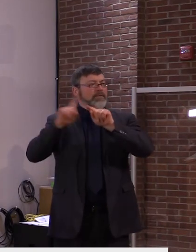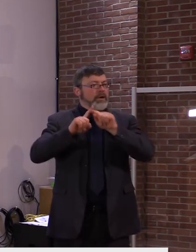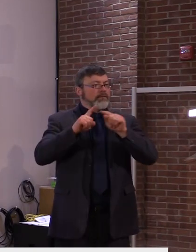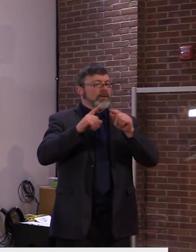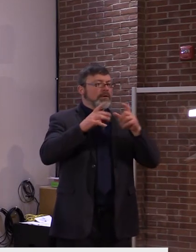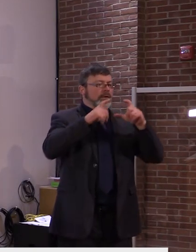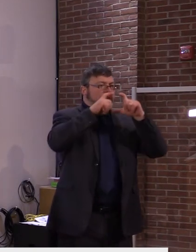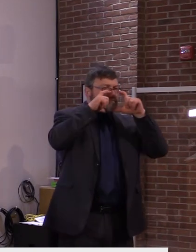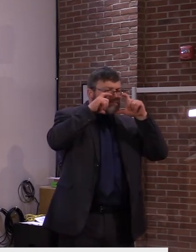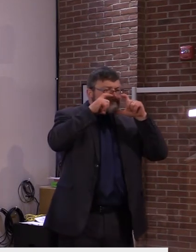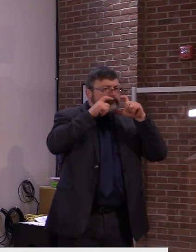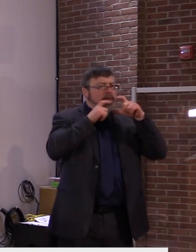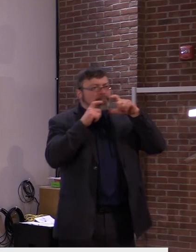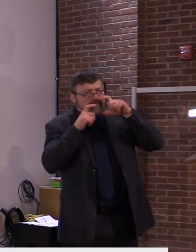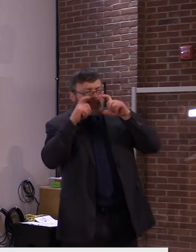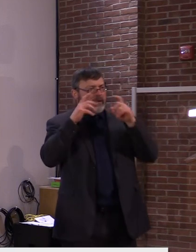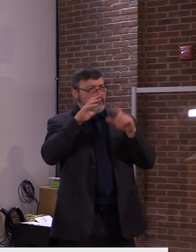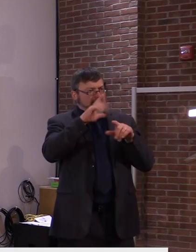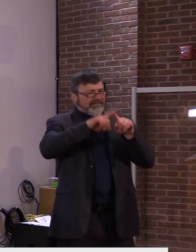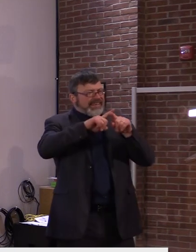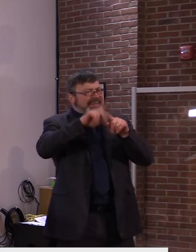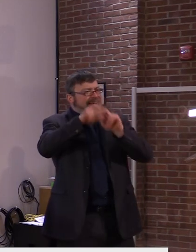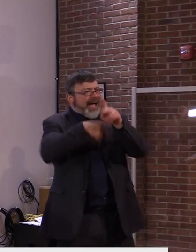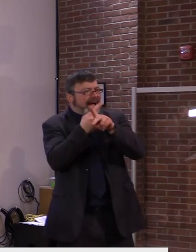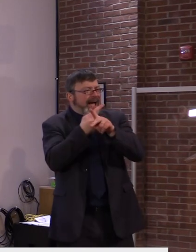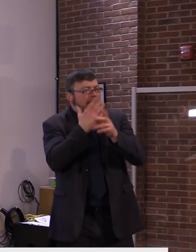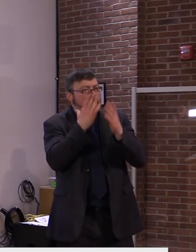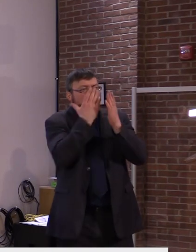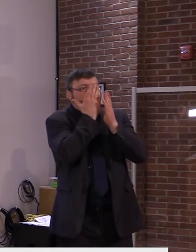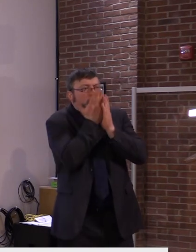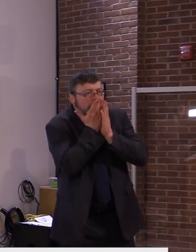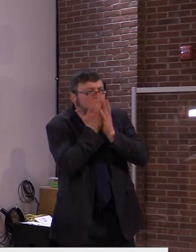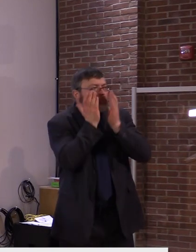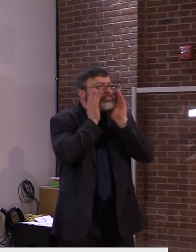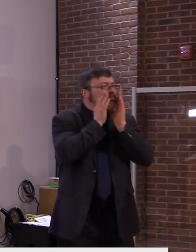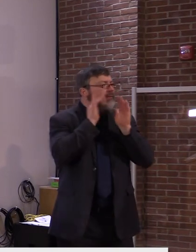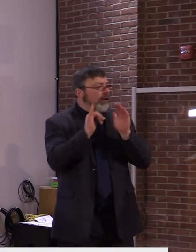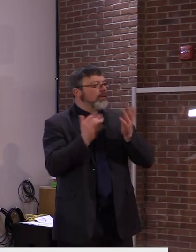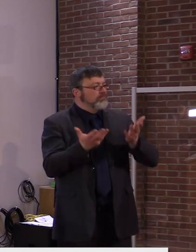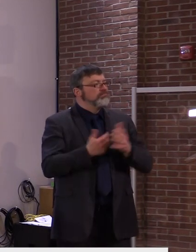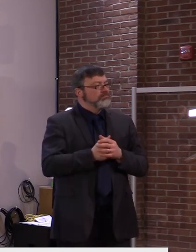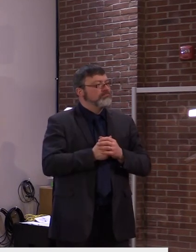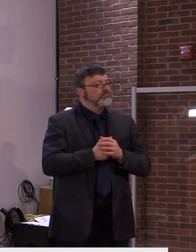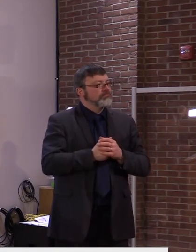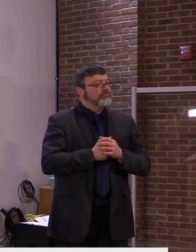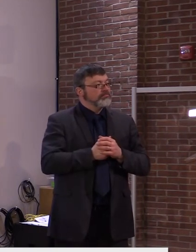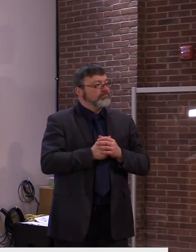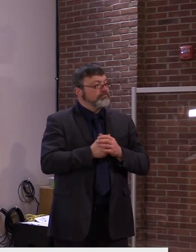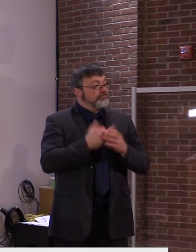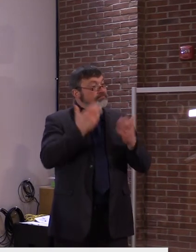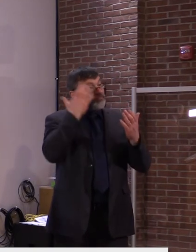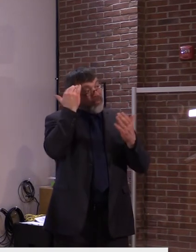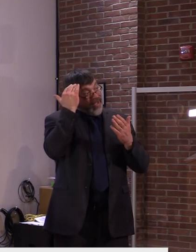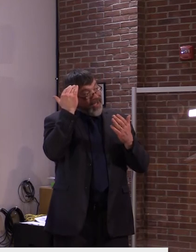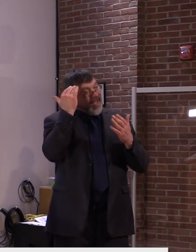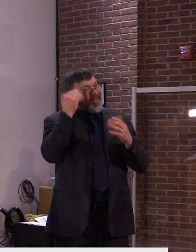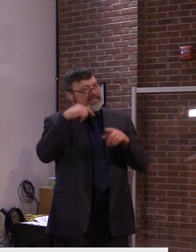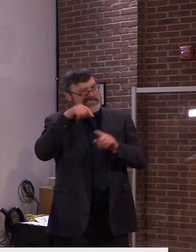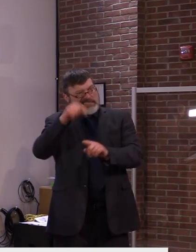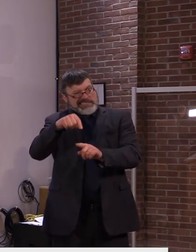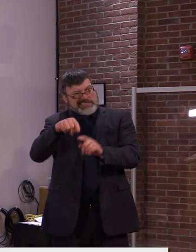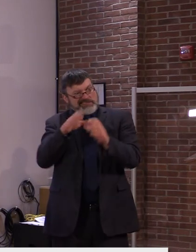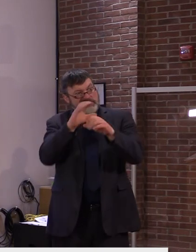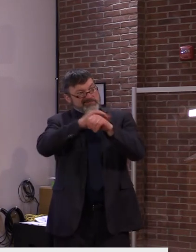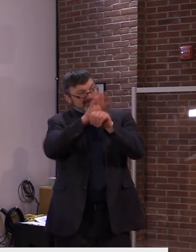On another CDC-related update, they've just released new guidance for people who have been fully vaccinated but are exposed